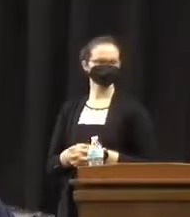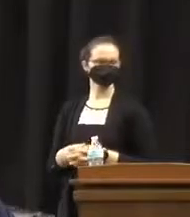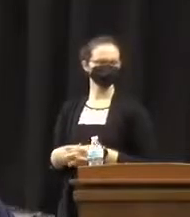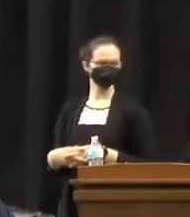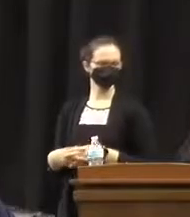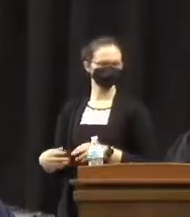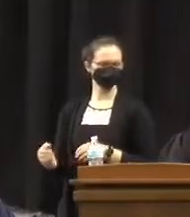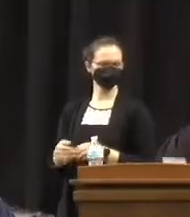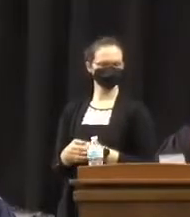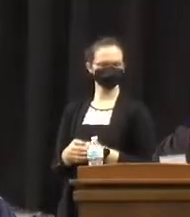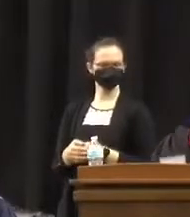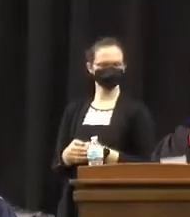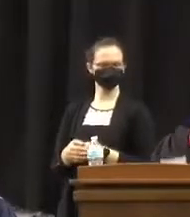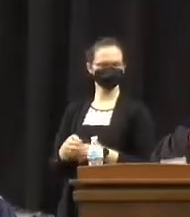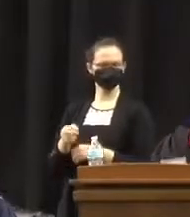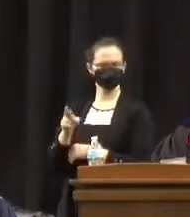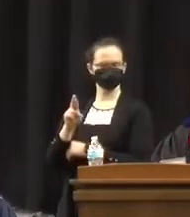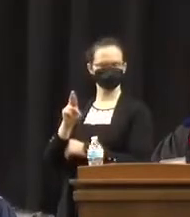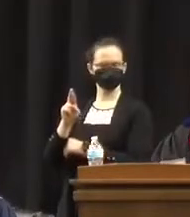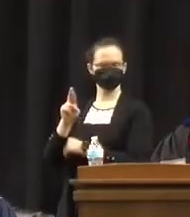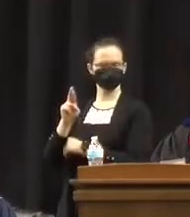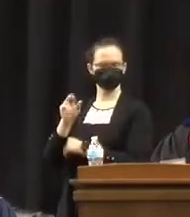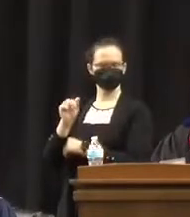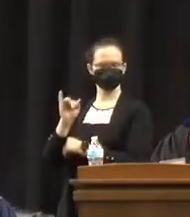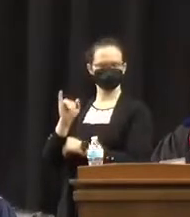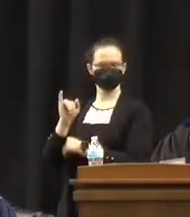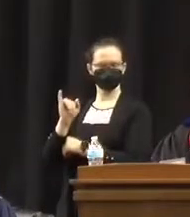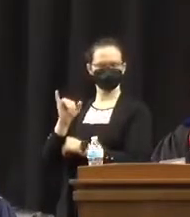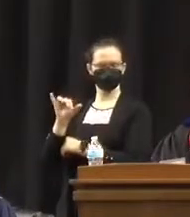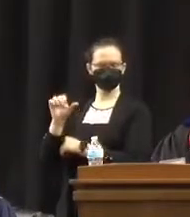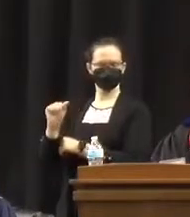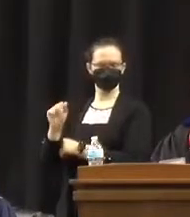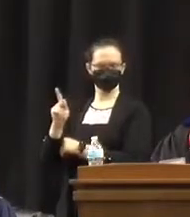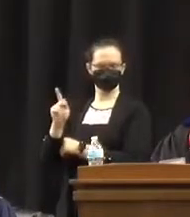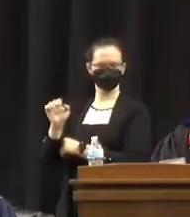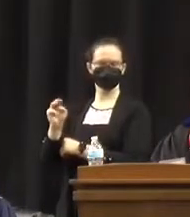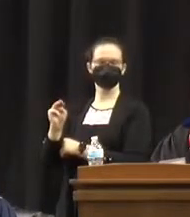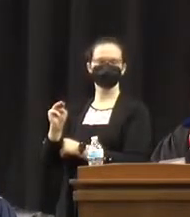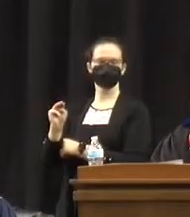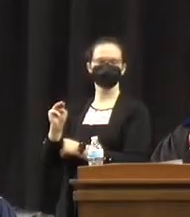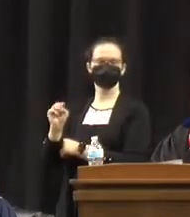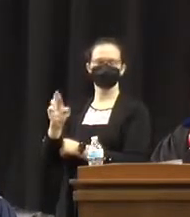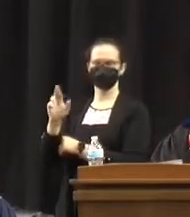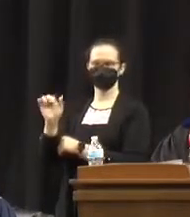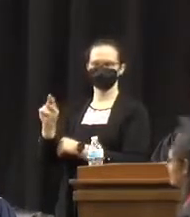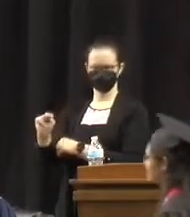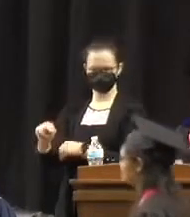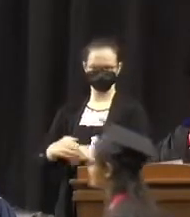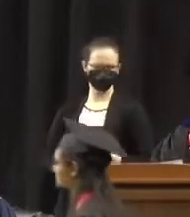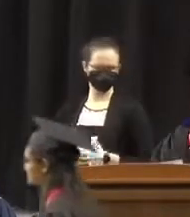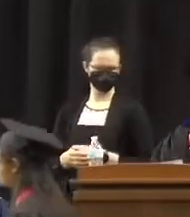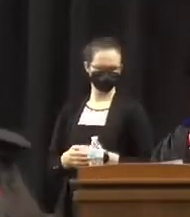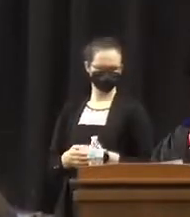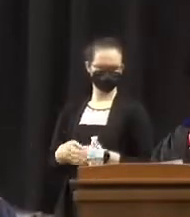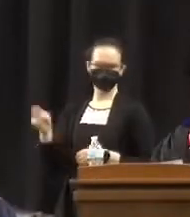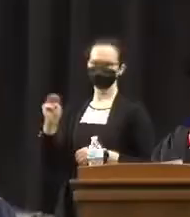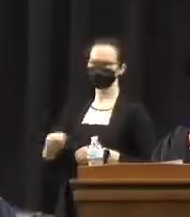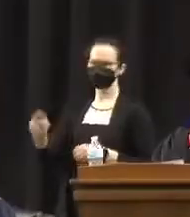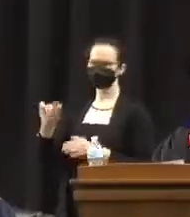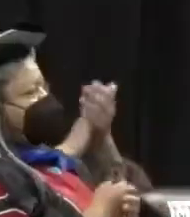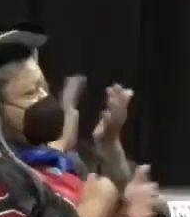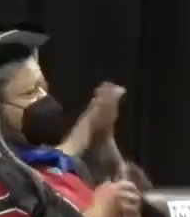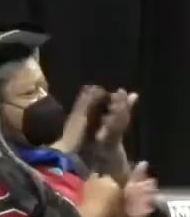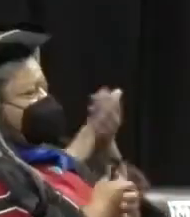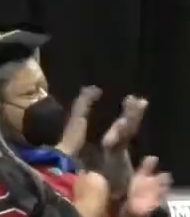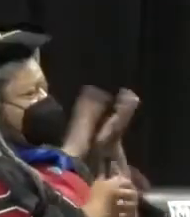Rabia Khadija K. Cameron. Cameron, meritorious